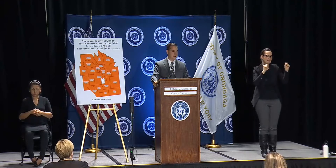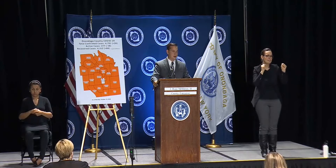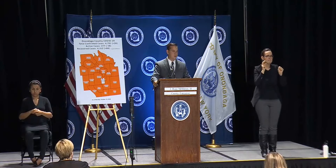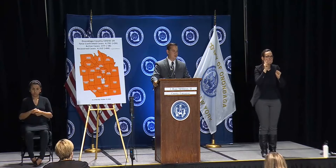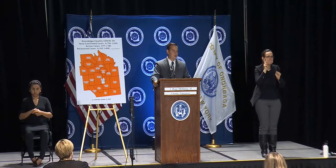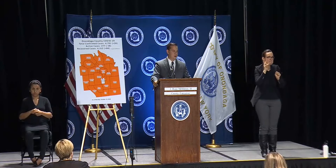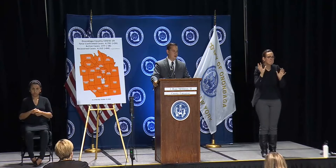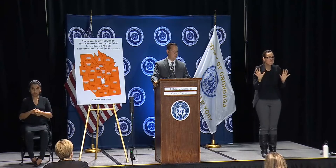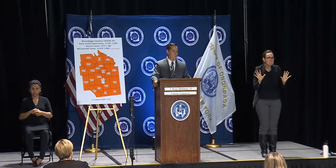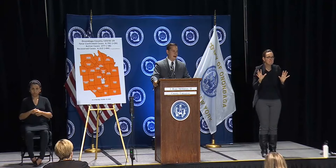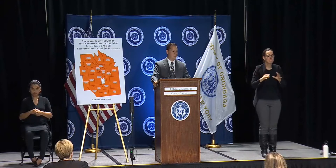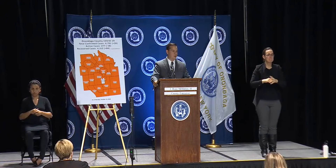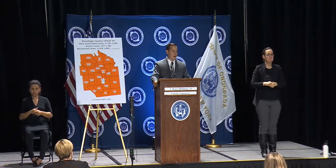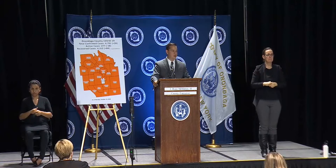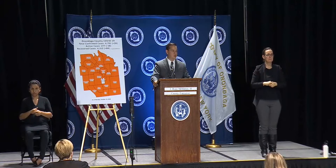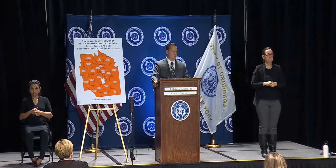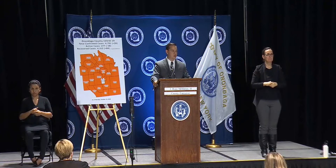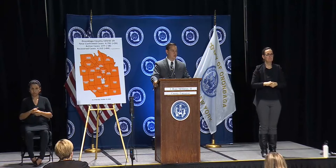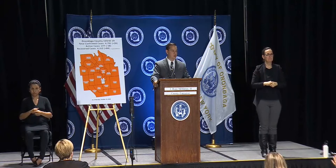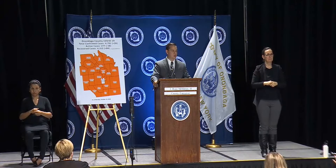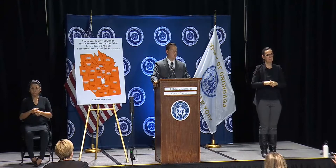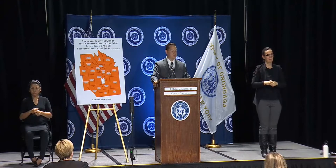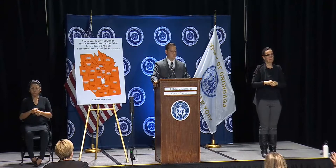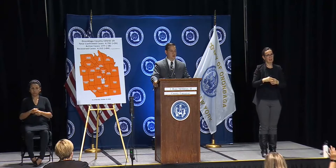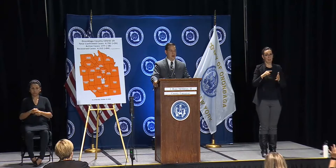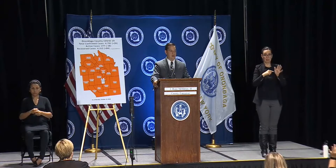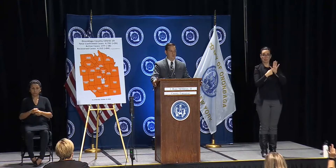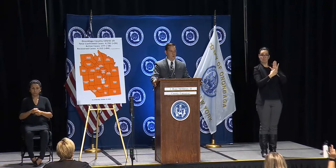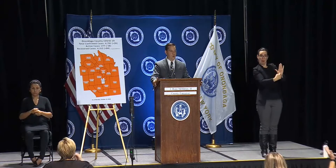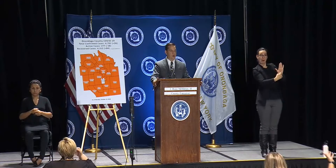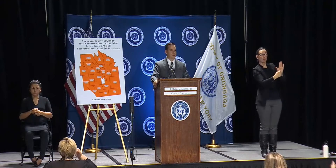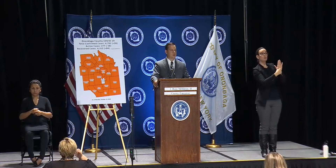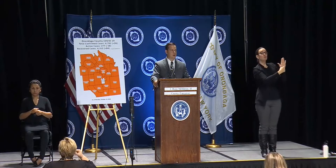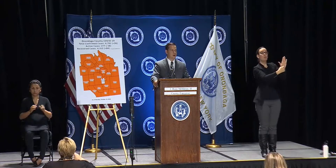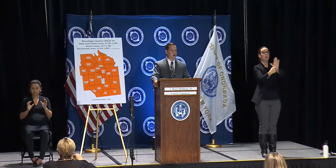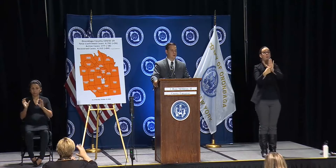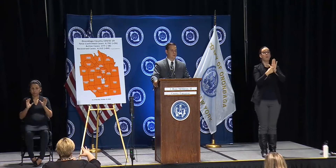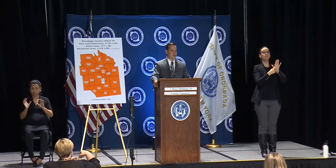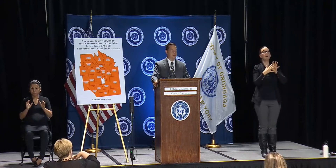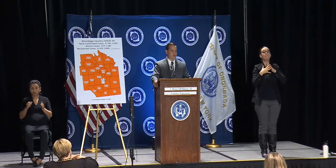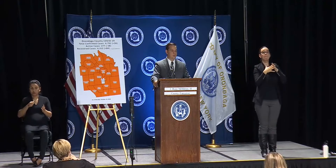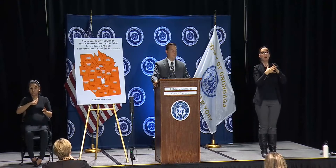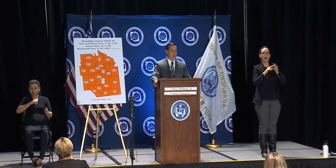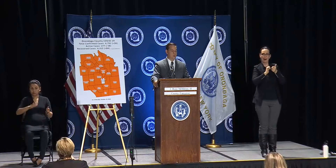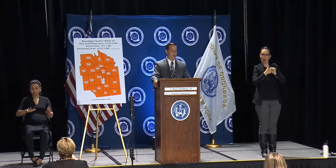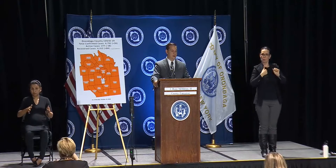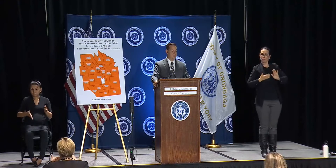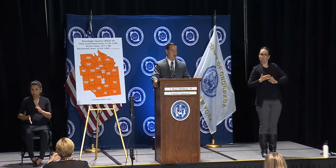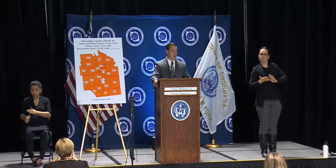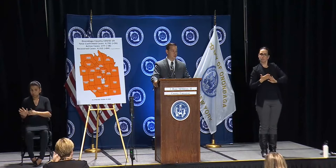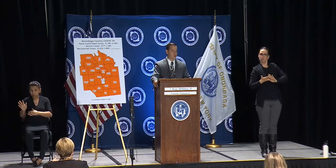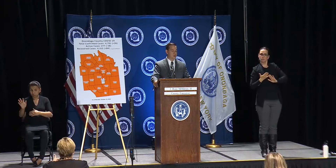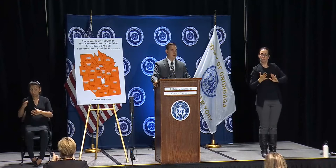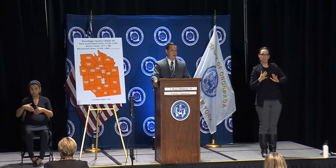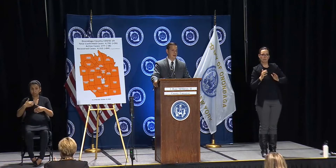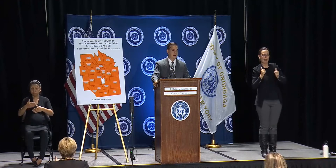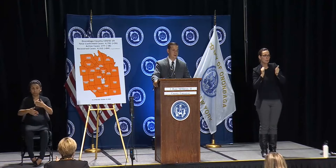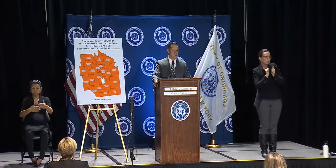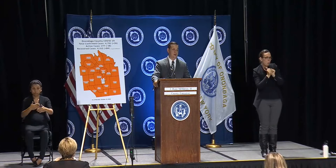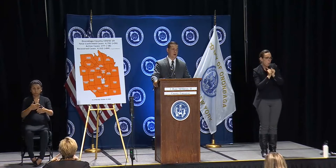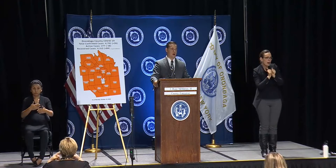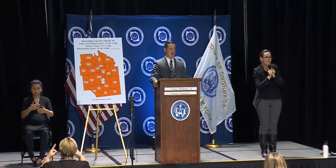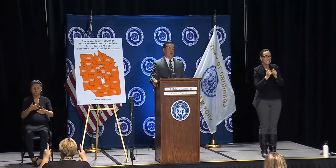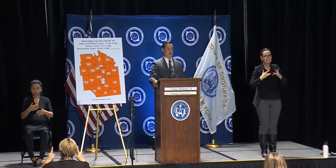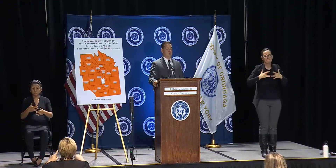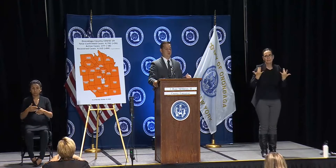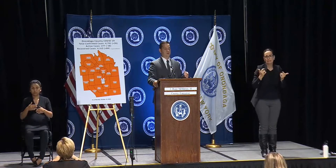I think you have a model that you can really look at for the public at large. And